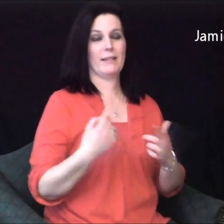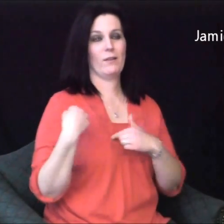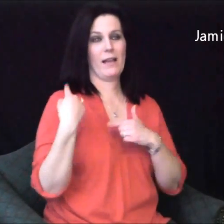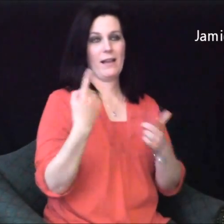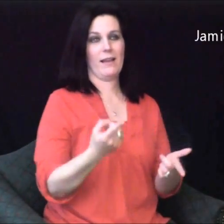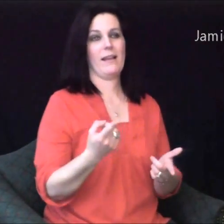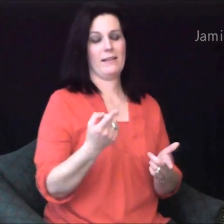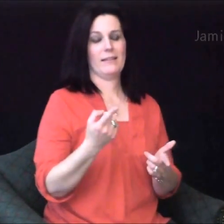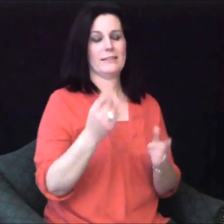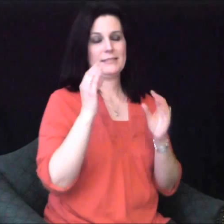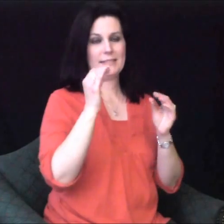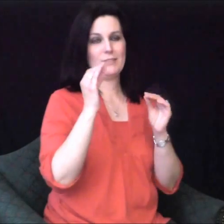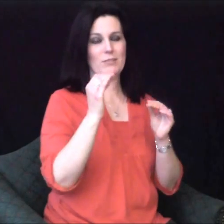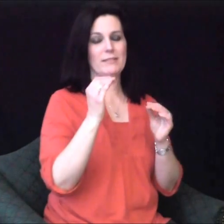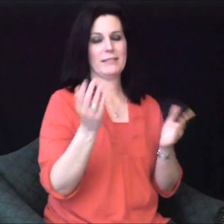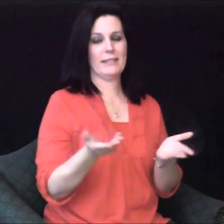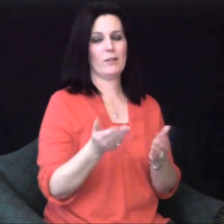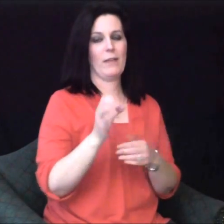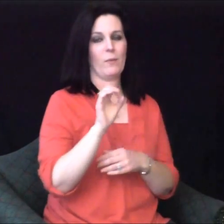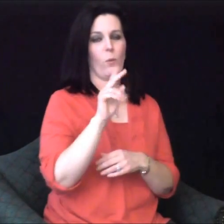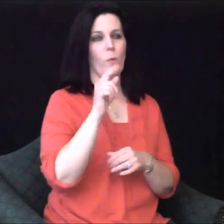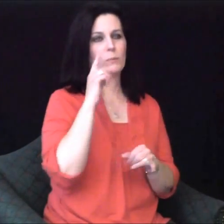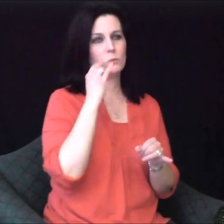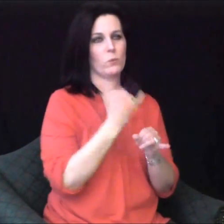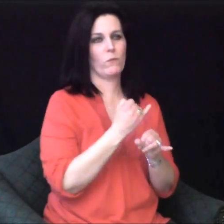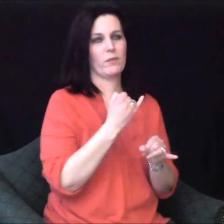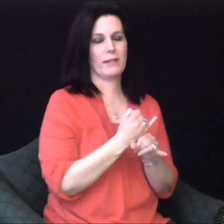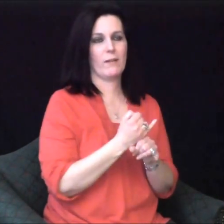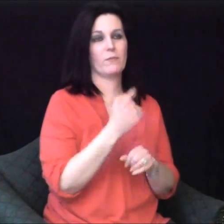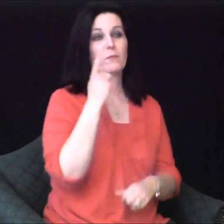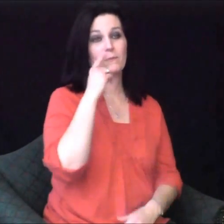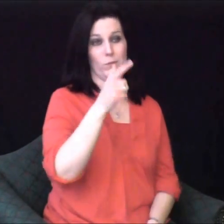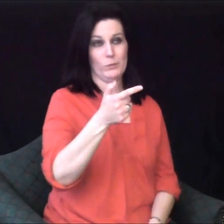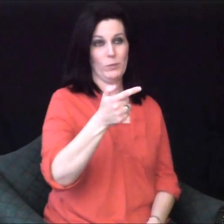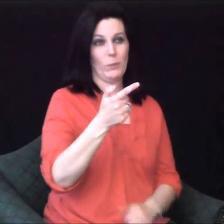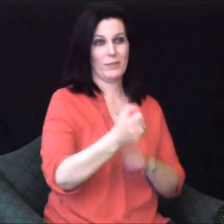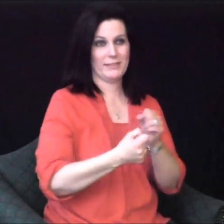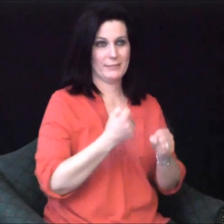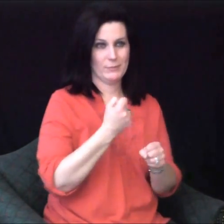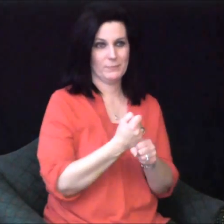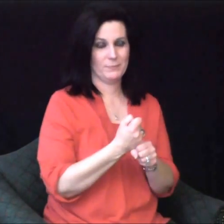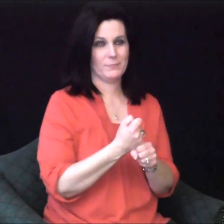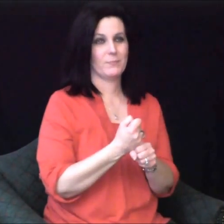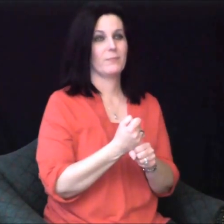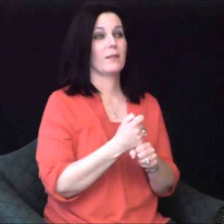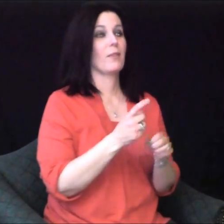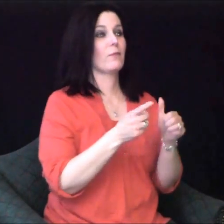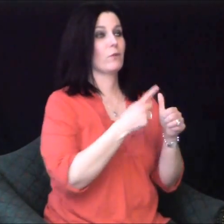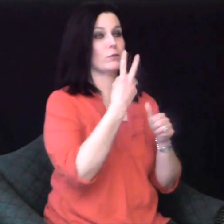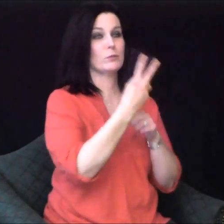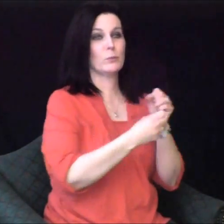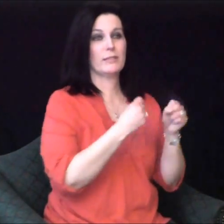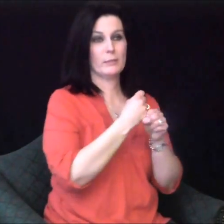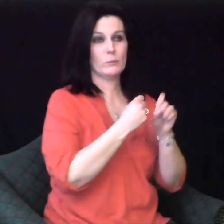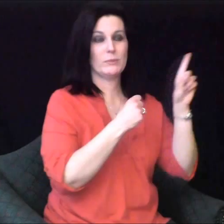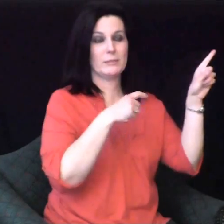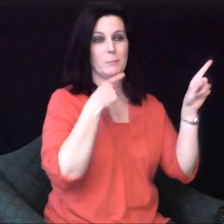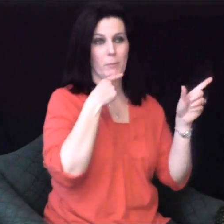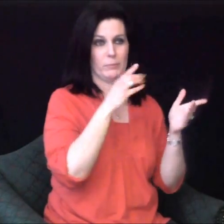I have been here teaching here at the Oklahoma School for the Deaf for 21 years. The first 2 years of my